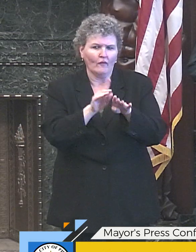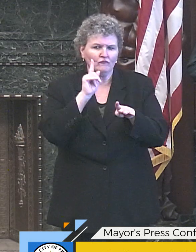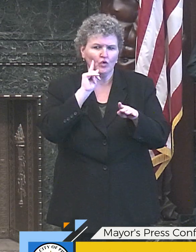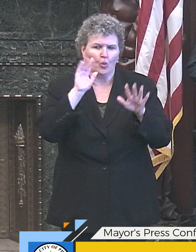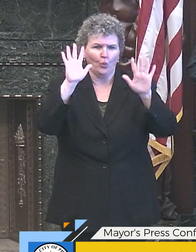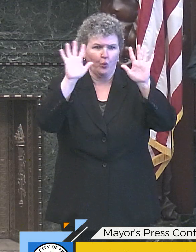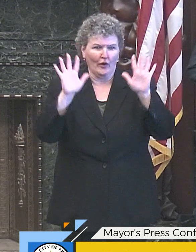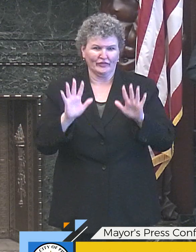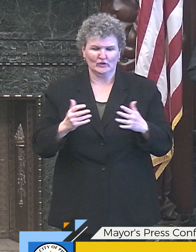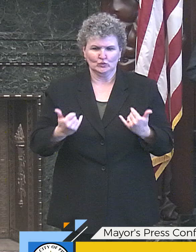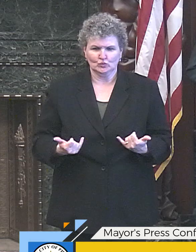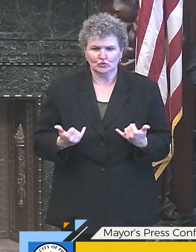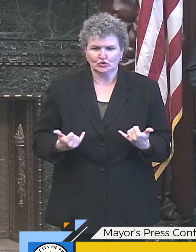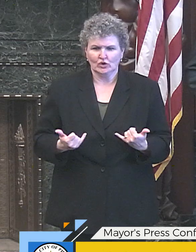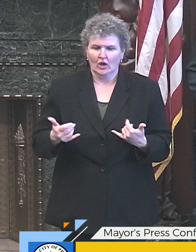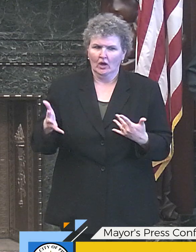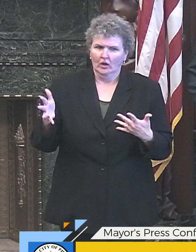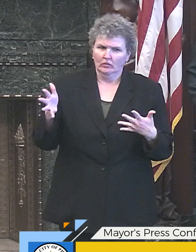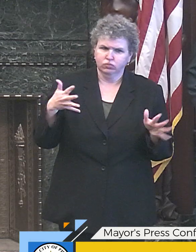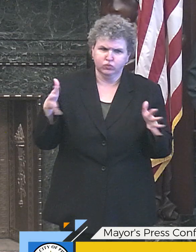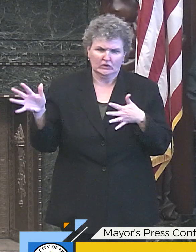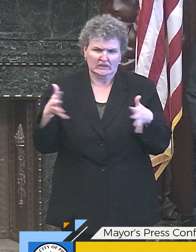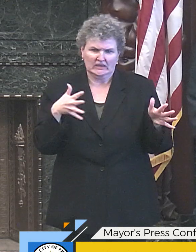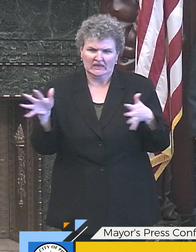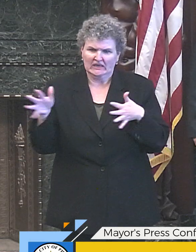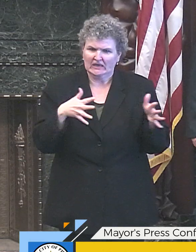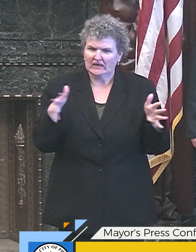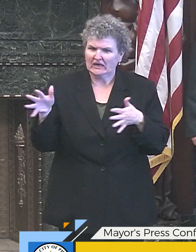The high winds are impacting their ability to serve